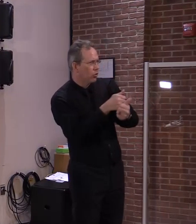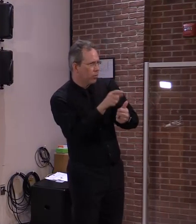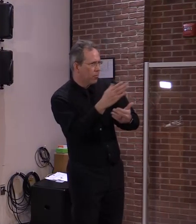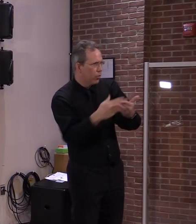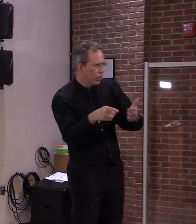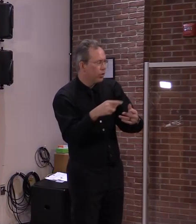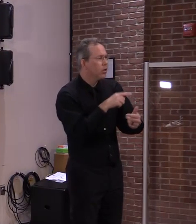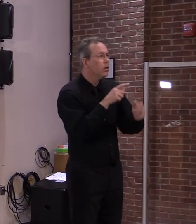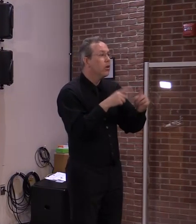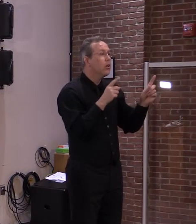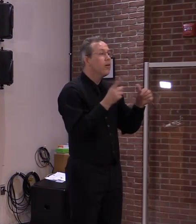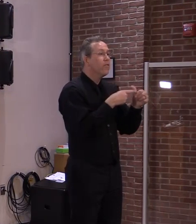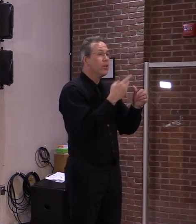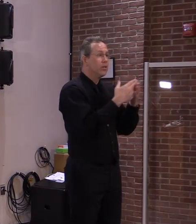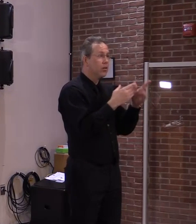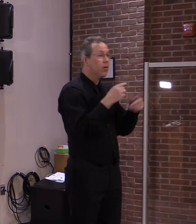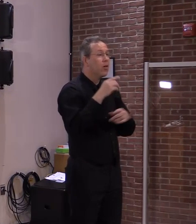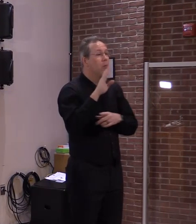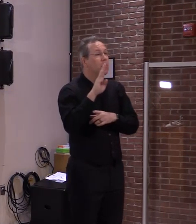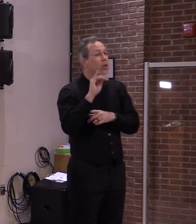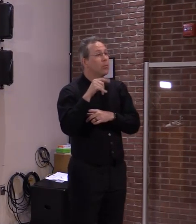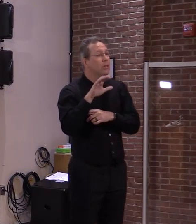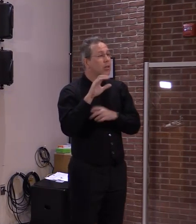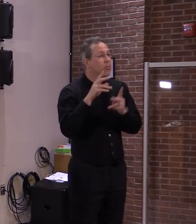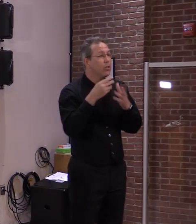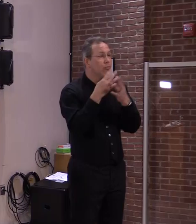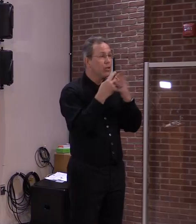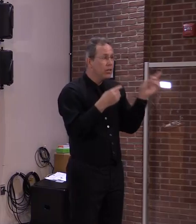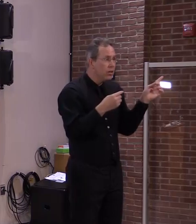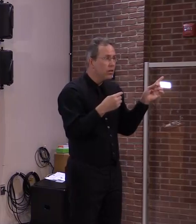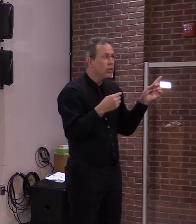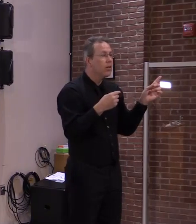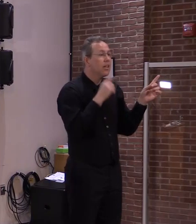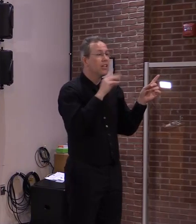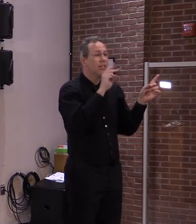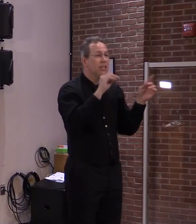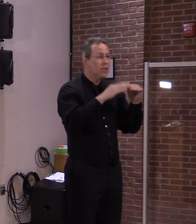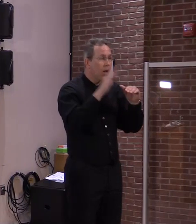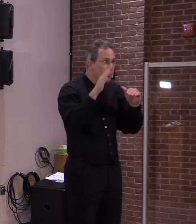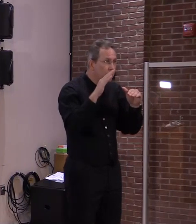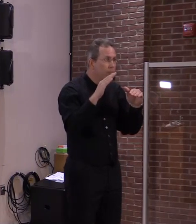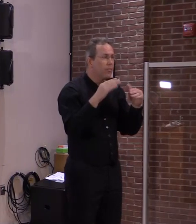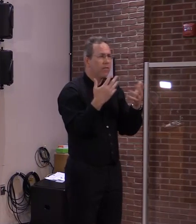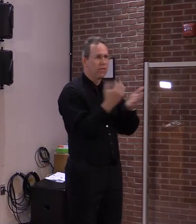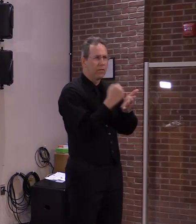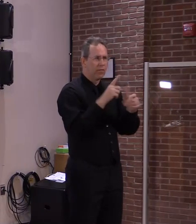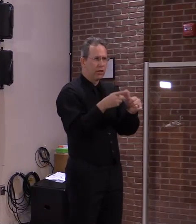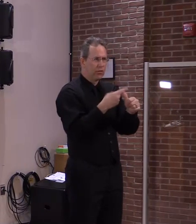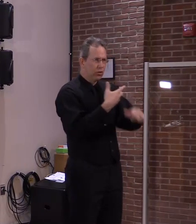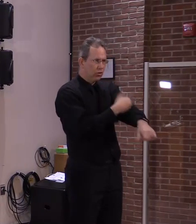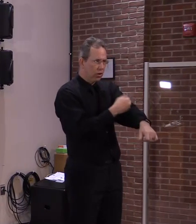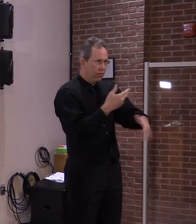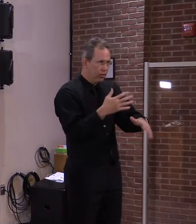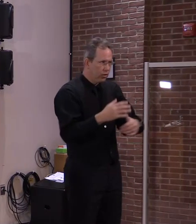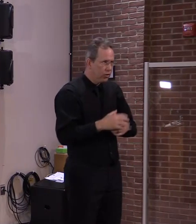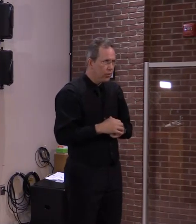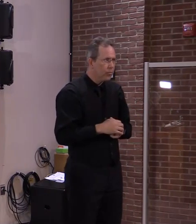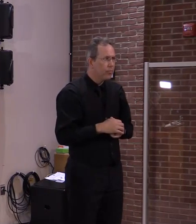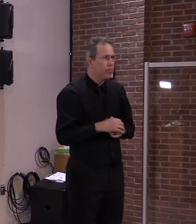DOC did complete the 60 plus with first dose. They started on 60 plus on March 18th.